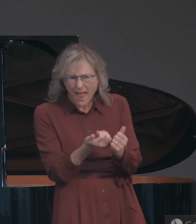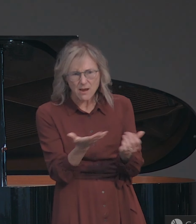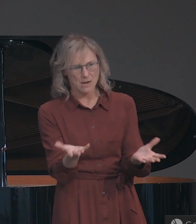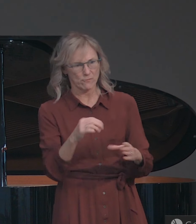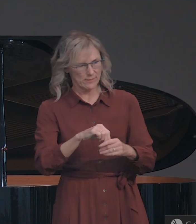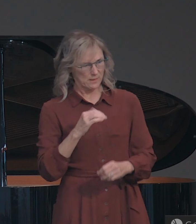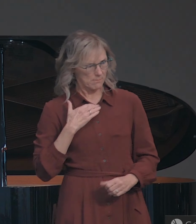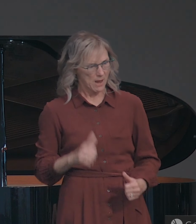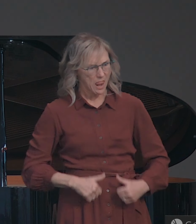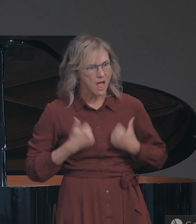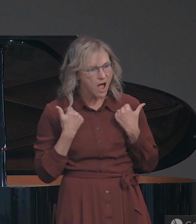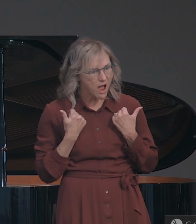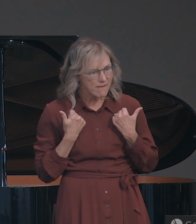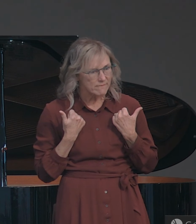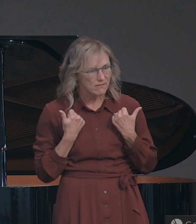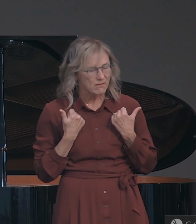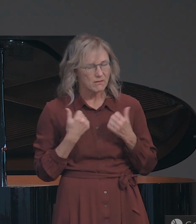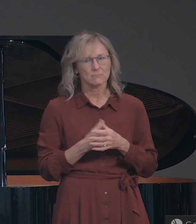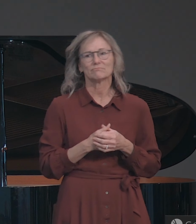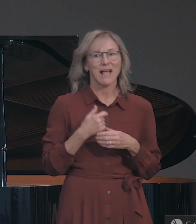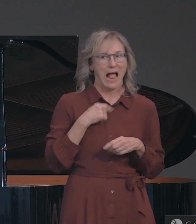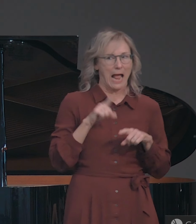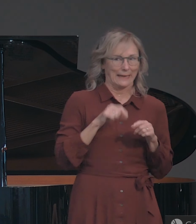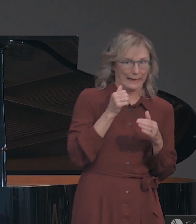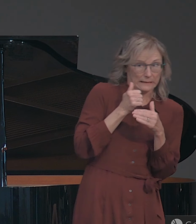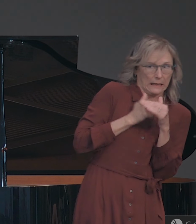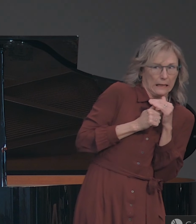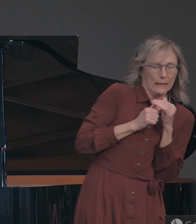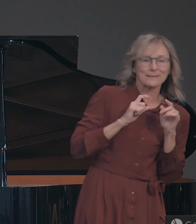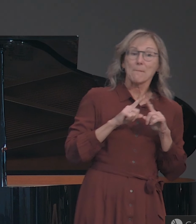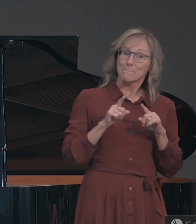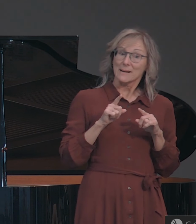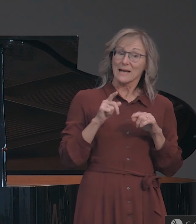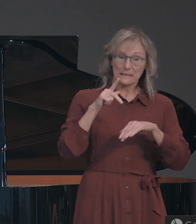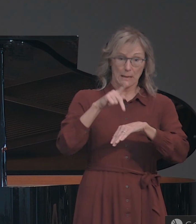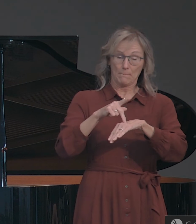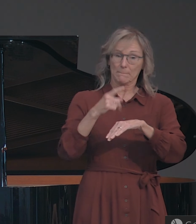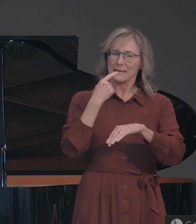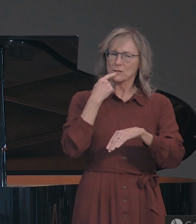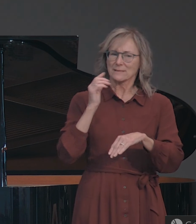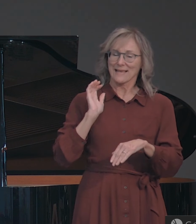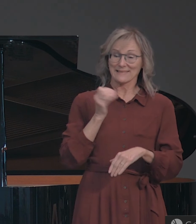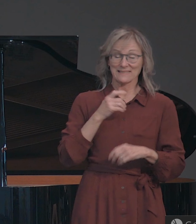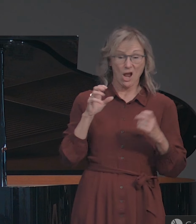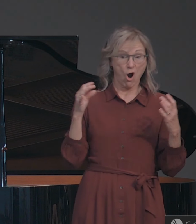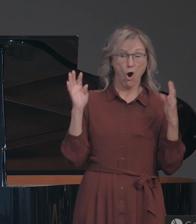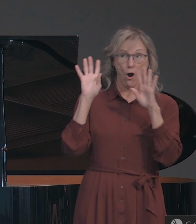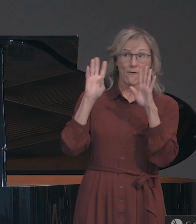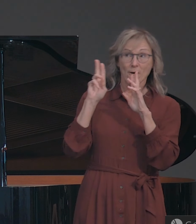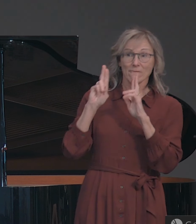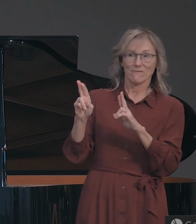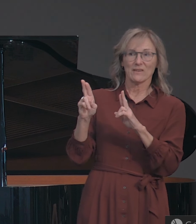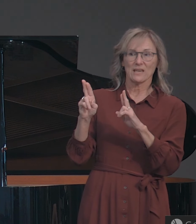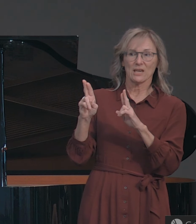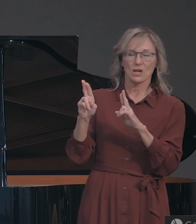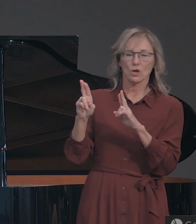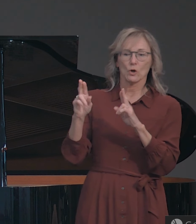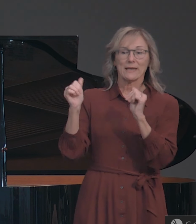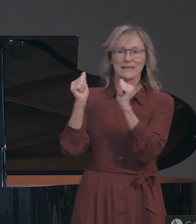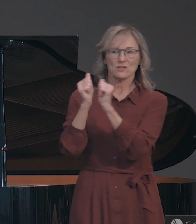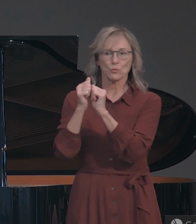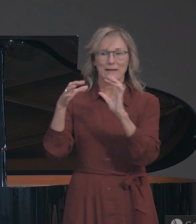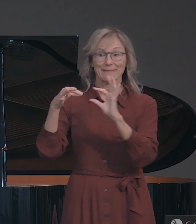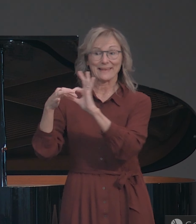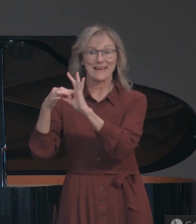life. But Peter tells us that our fear should be done with remembrance. He says in